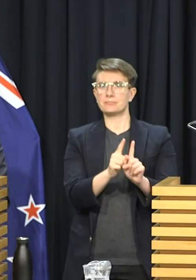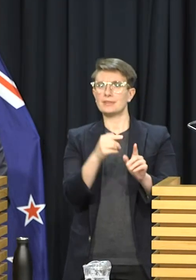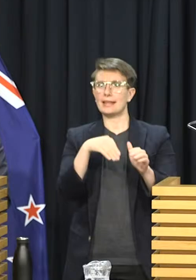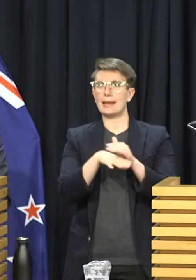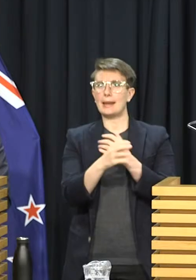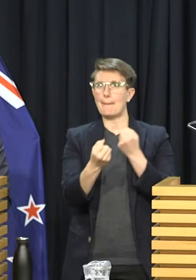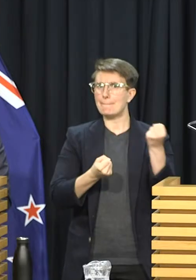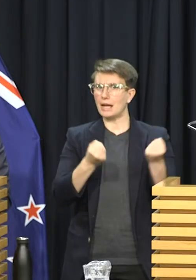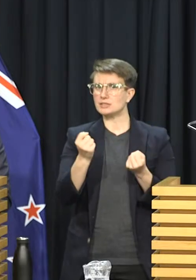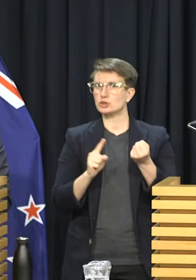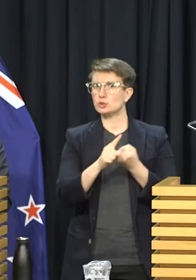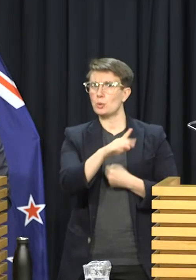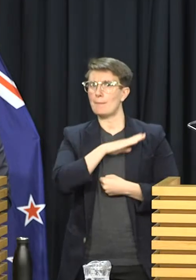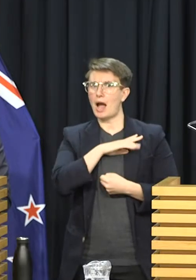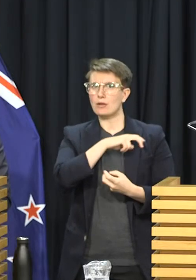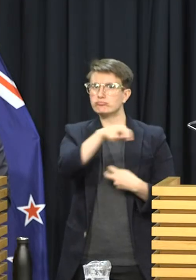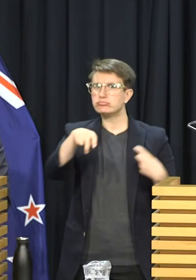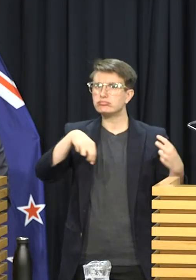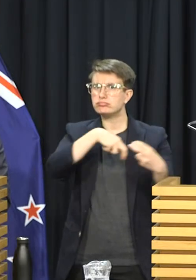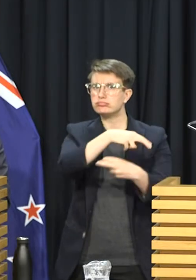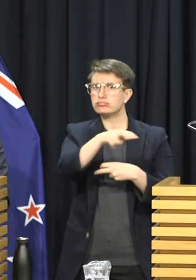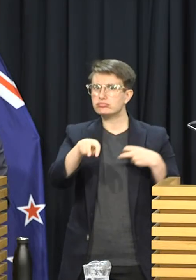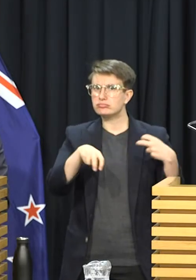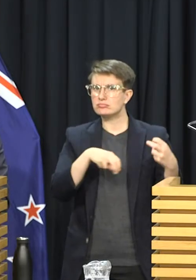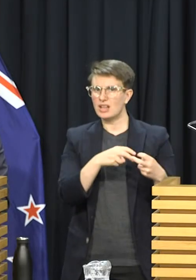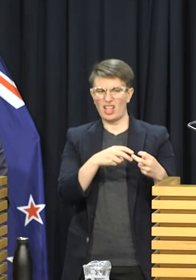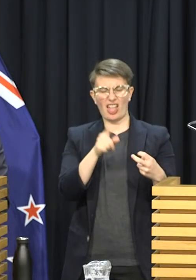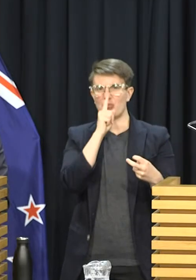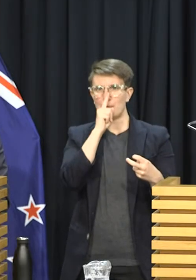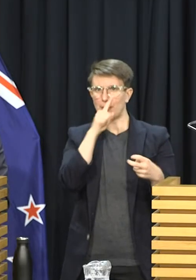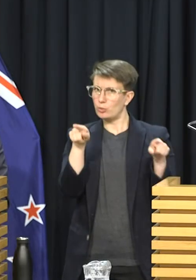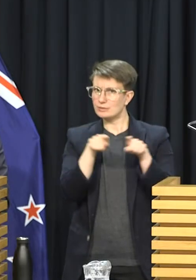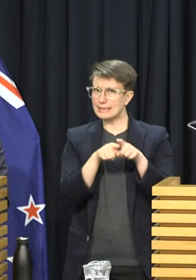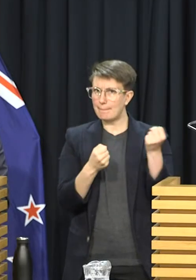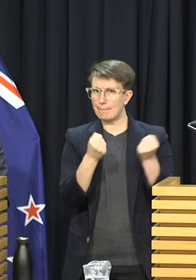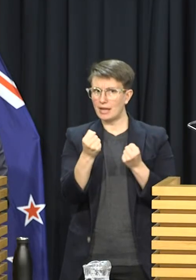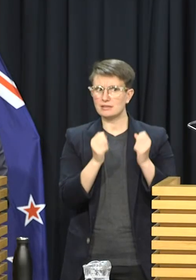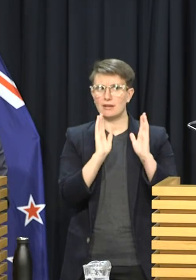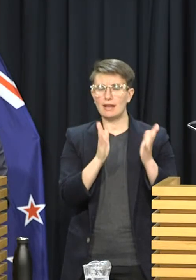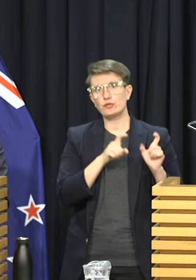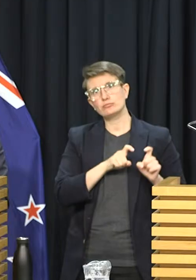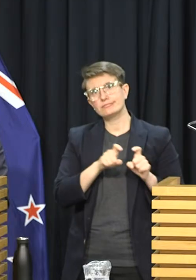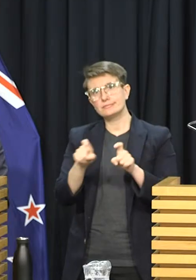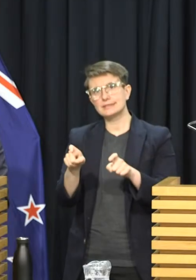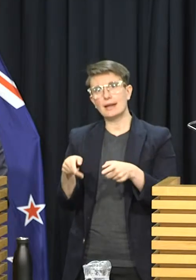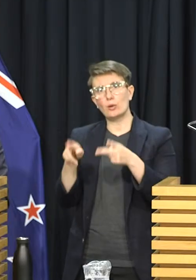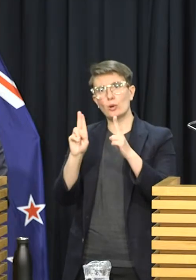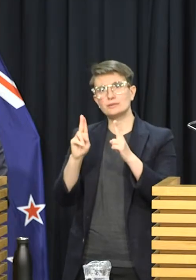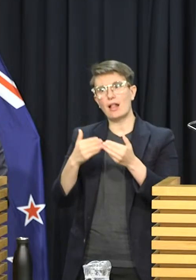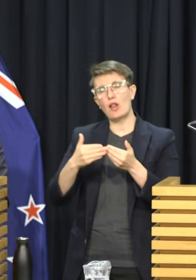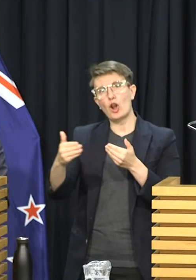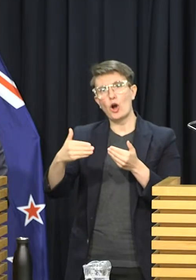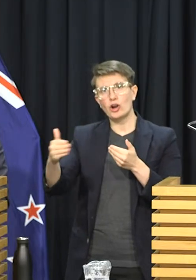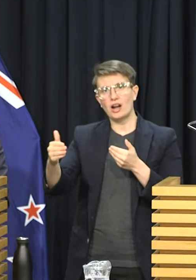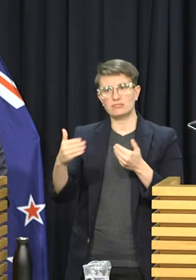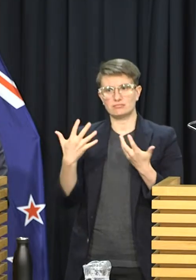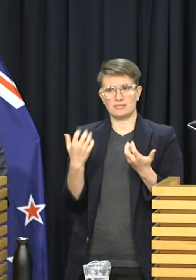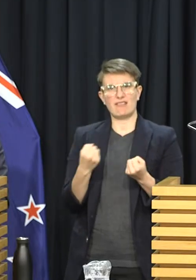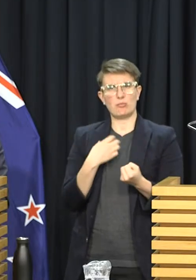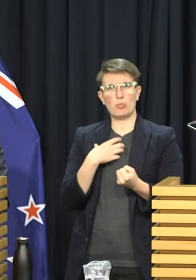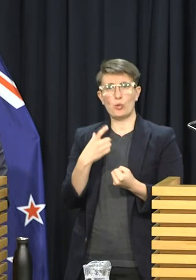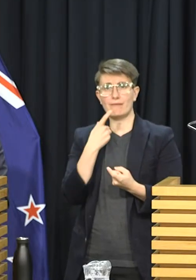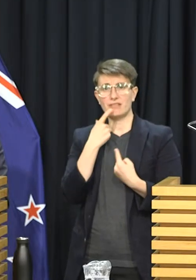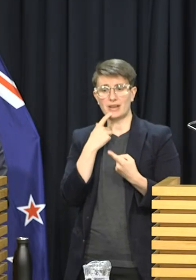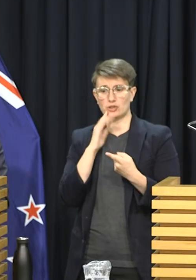had their stays extended. Do you have more details about when that person tested positive? Because newsroom's been told